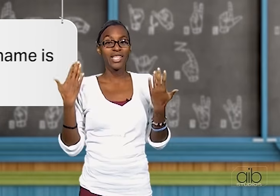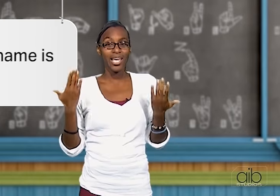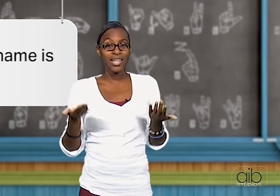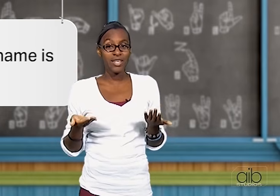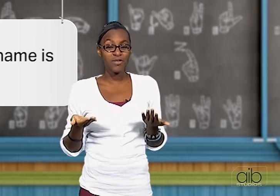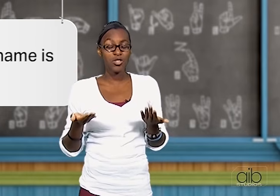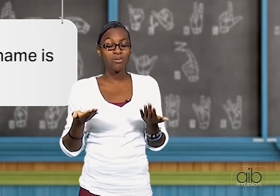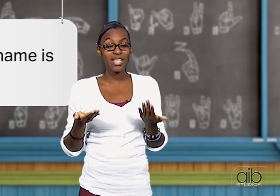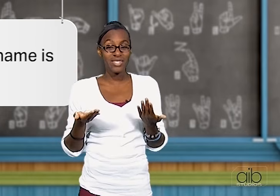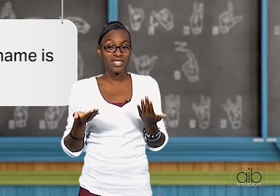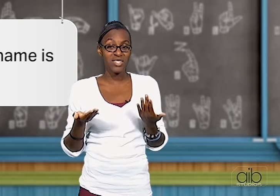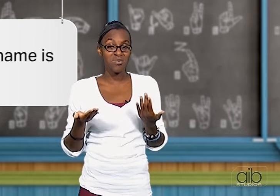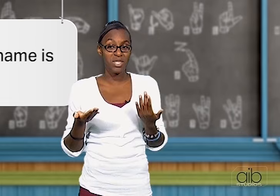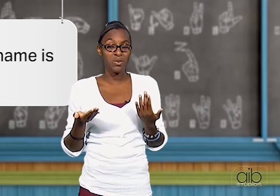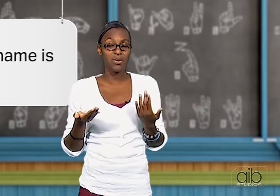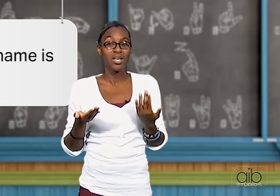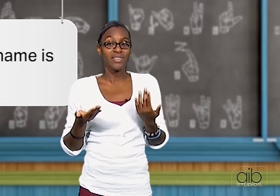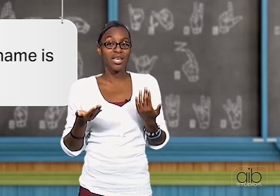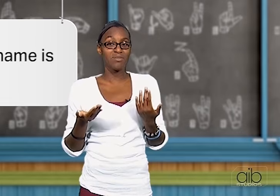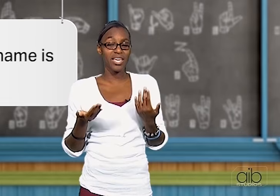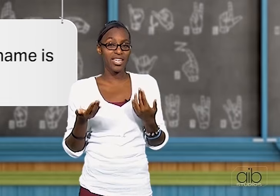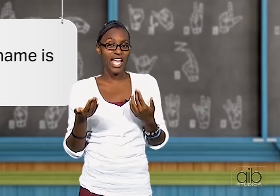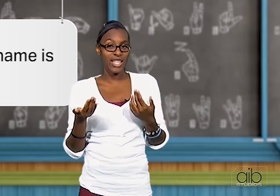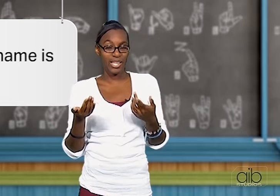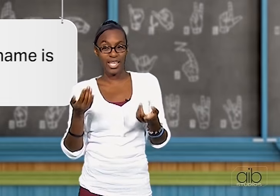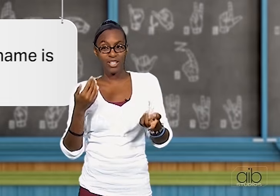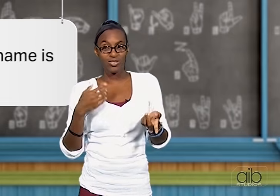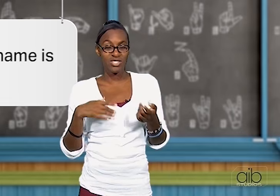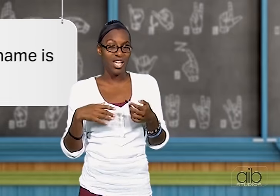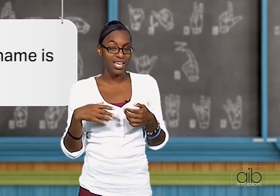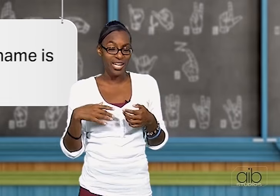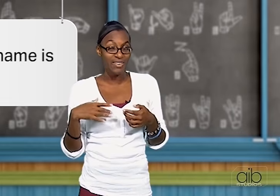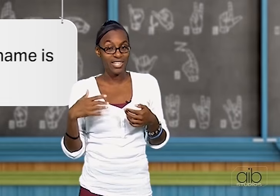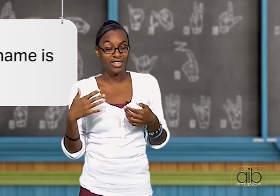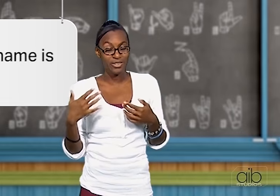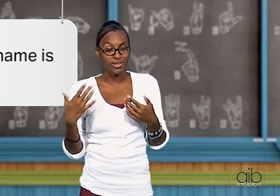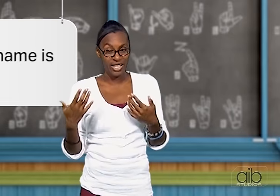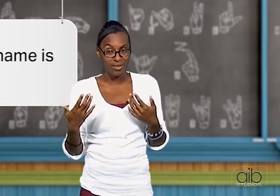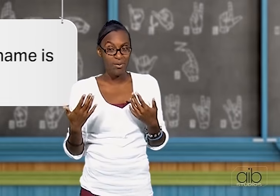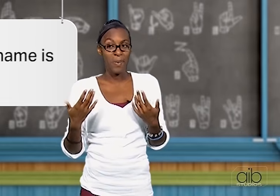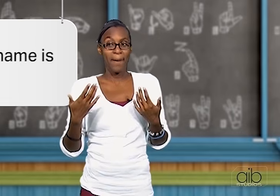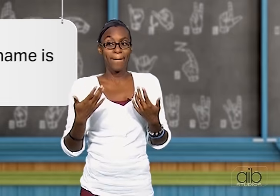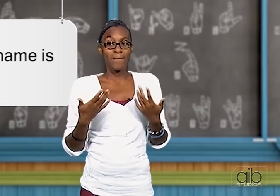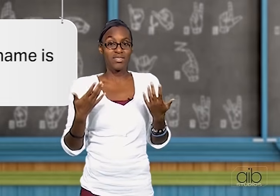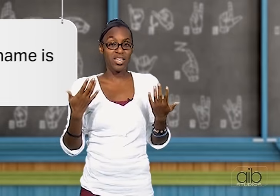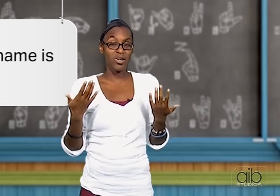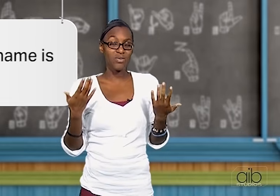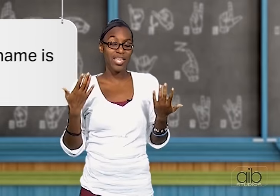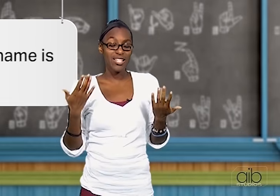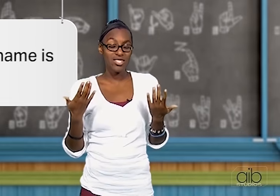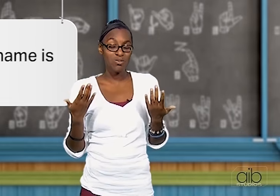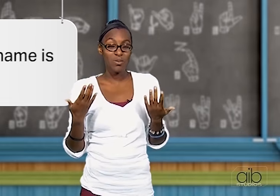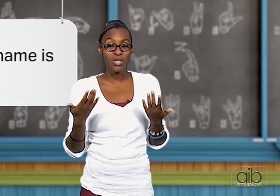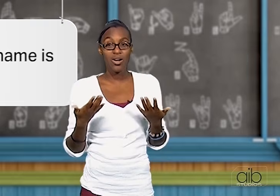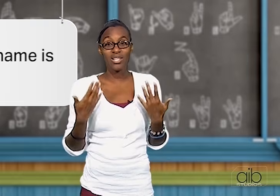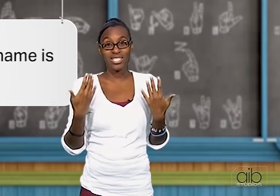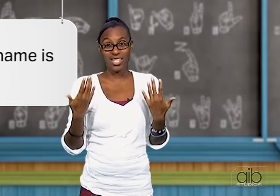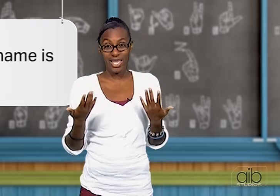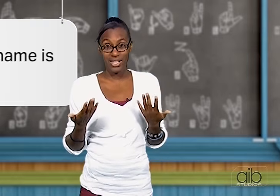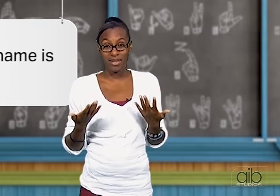And if you may see some people that may add like an extra sign at the end of their name, so that's just what we call a sign name in the